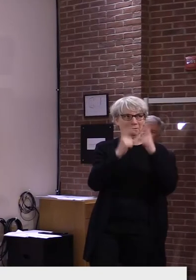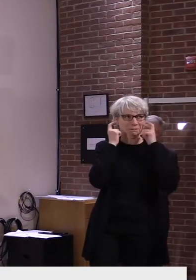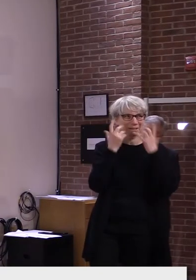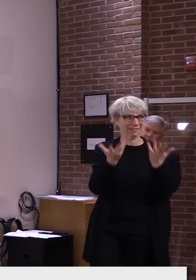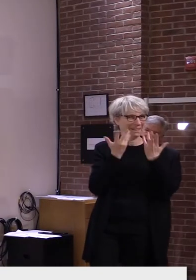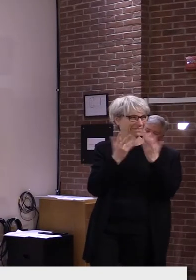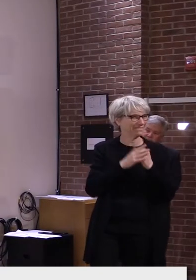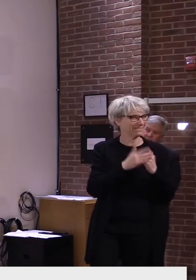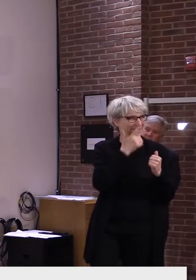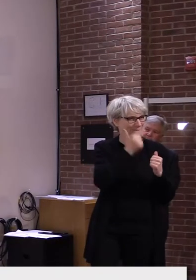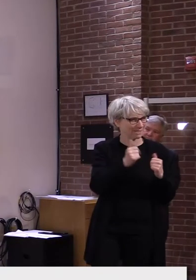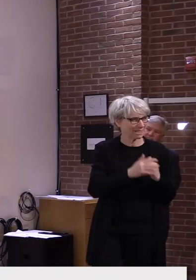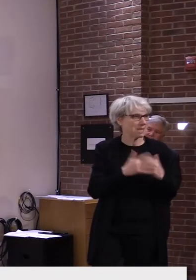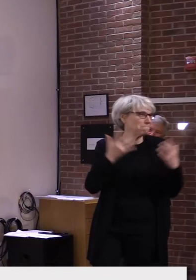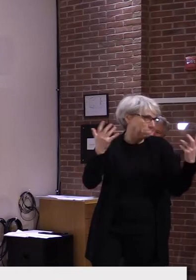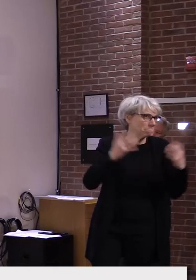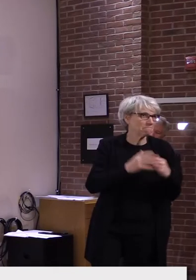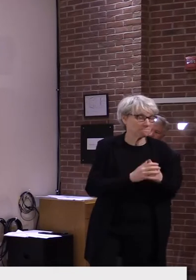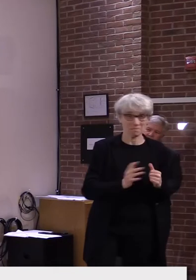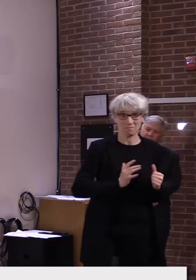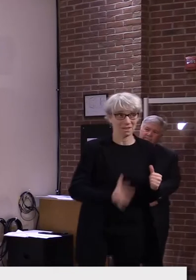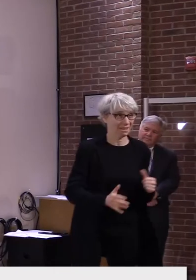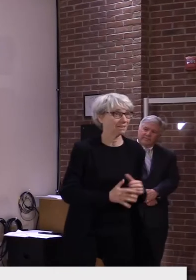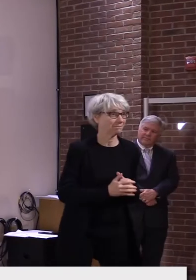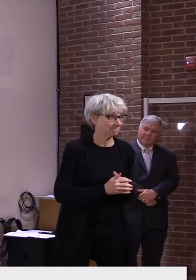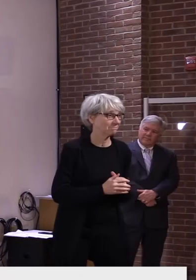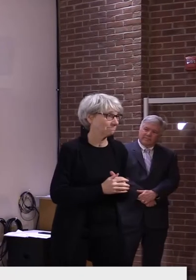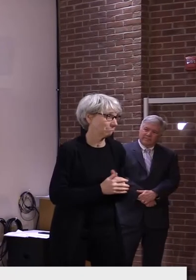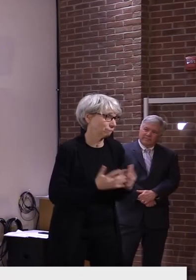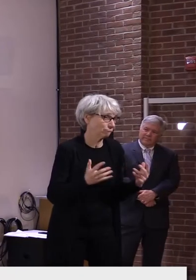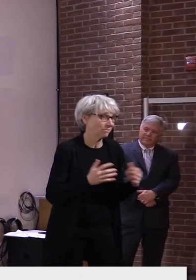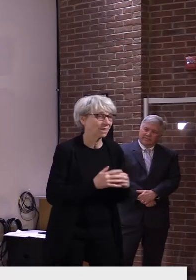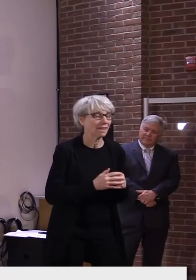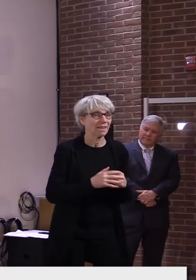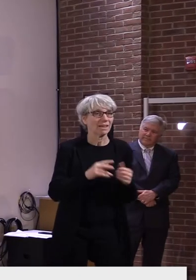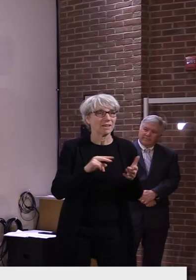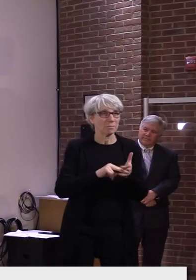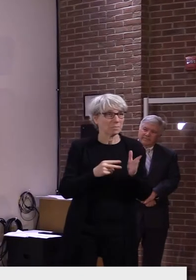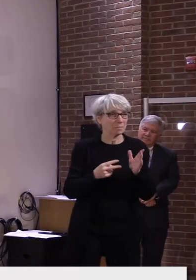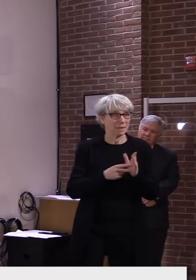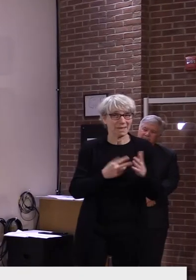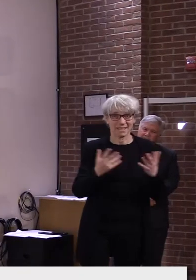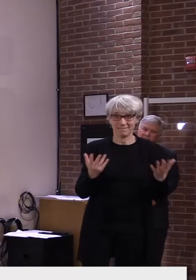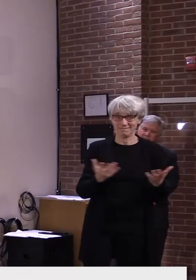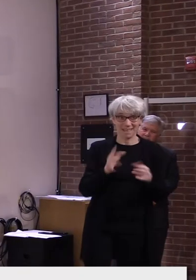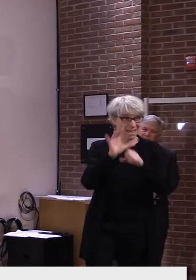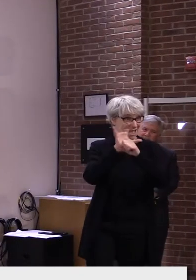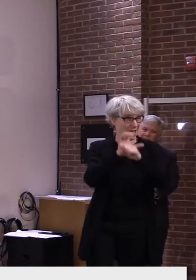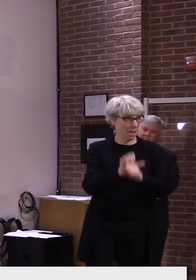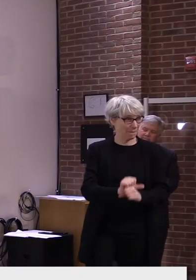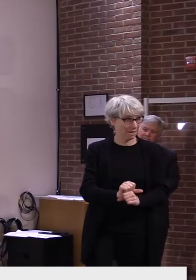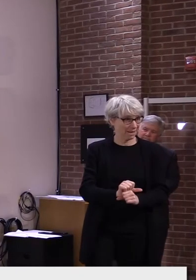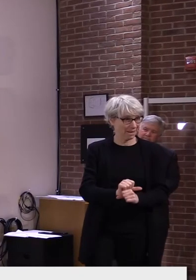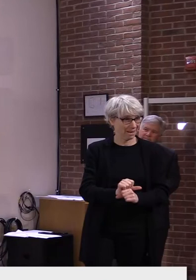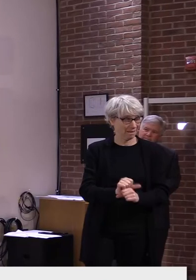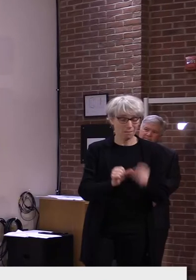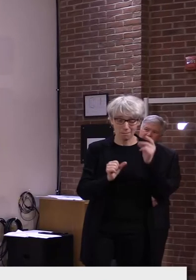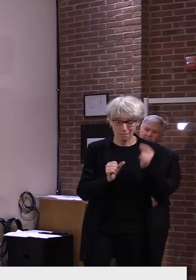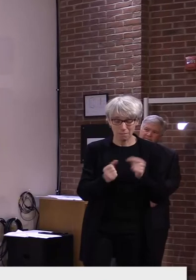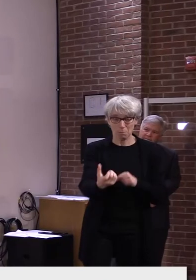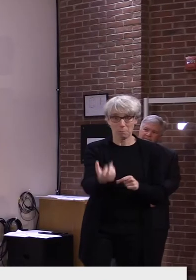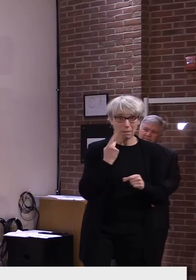guidance. So that's a sign of the times, I think, that it takes time to